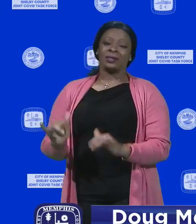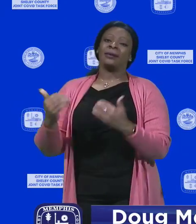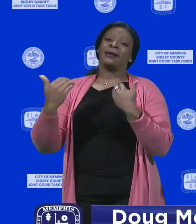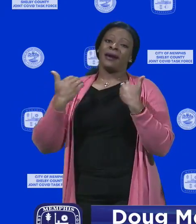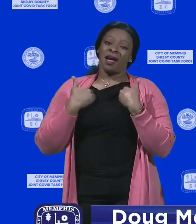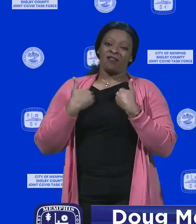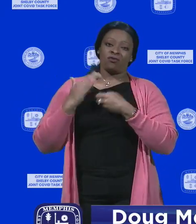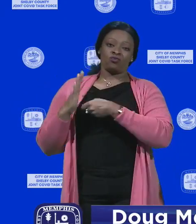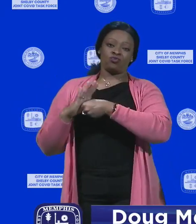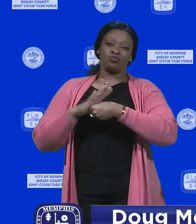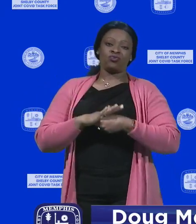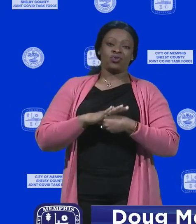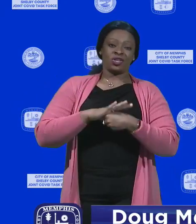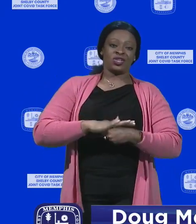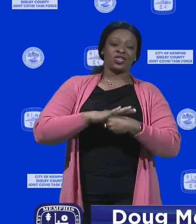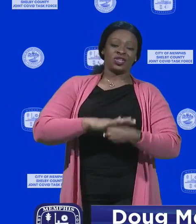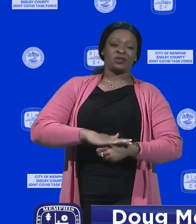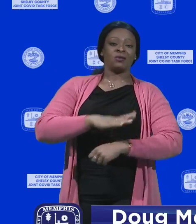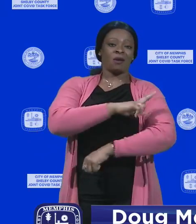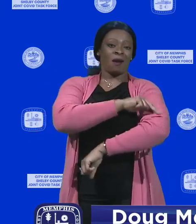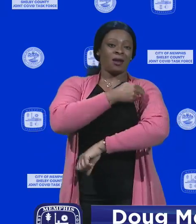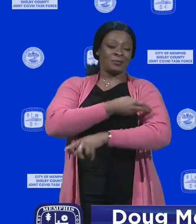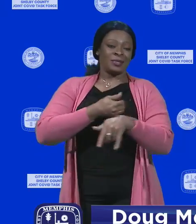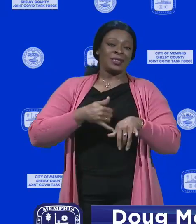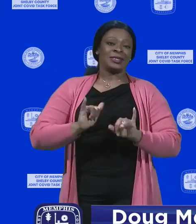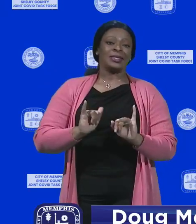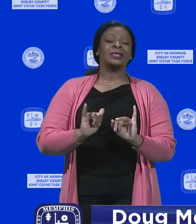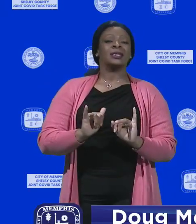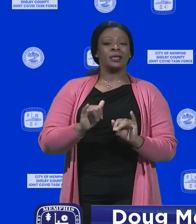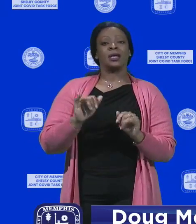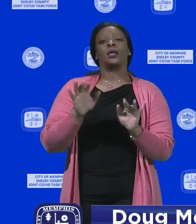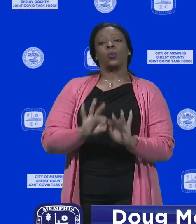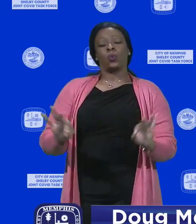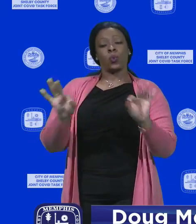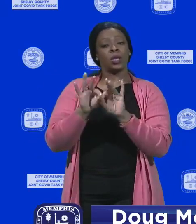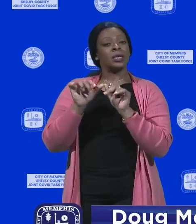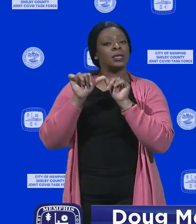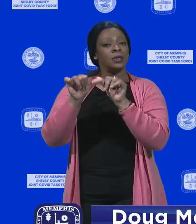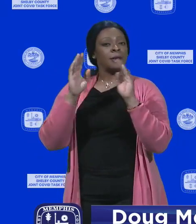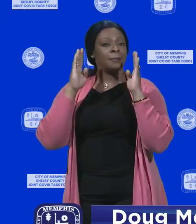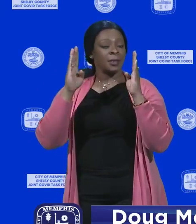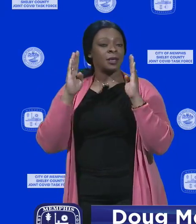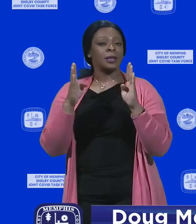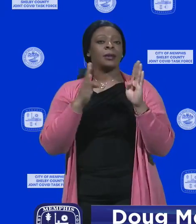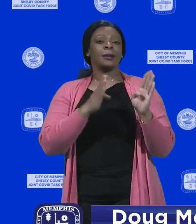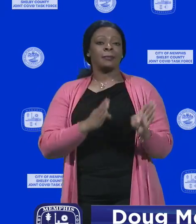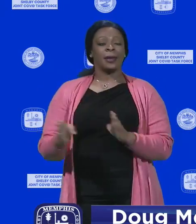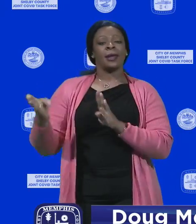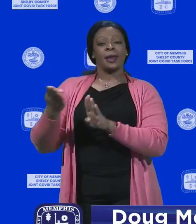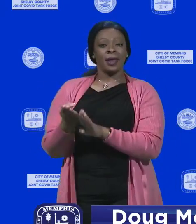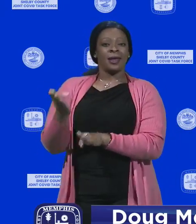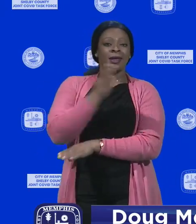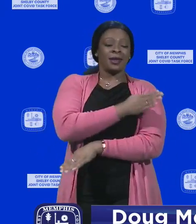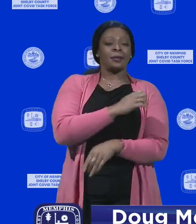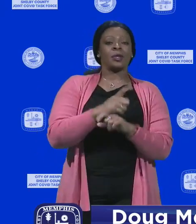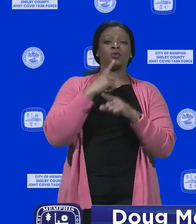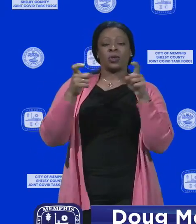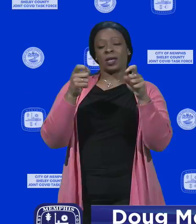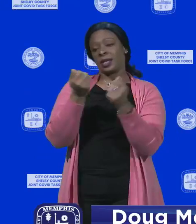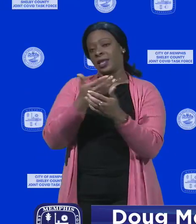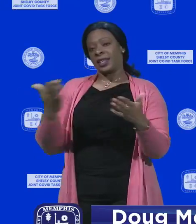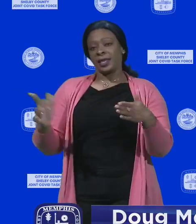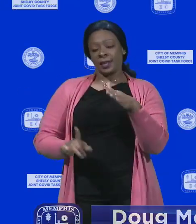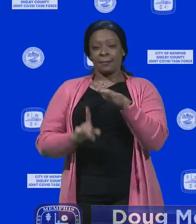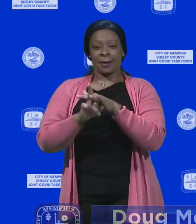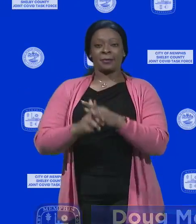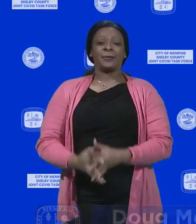some pressure on our hospital systems. And so it's worth it for us to pay attention and to plan ahead to make sure we can handle anything that